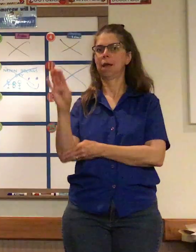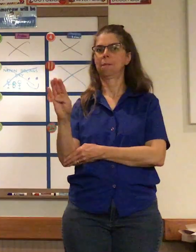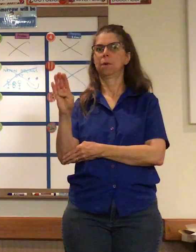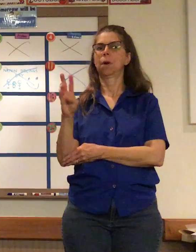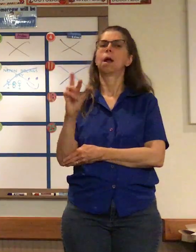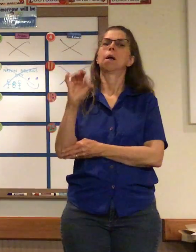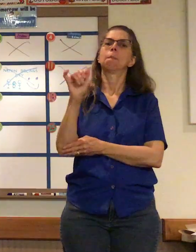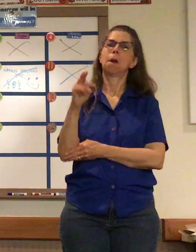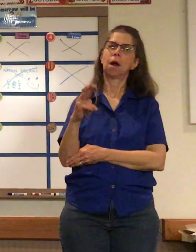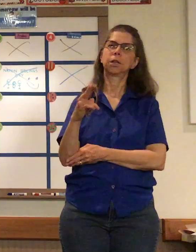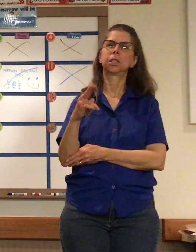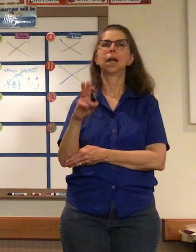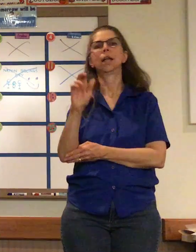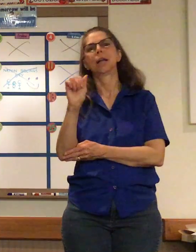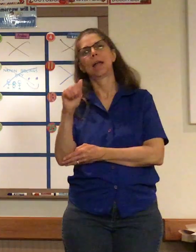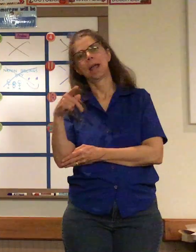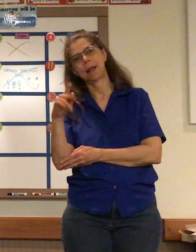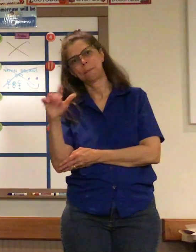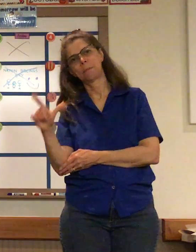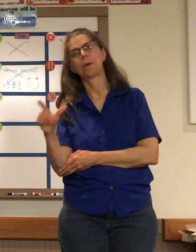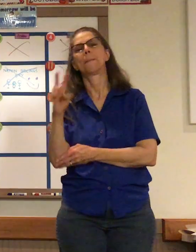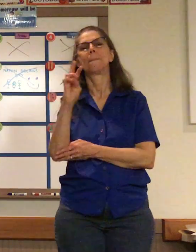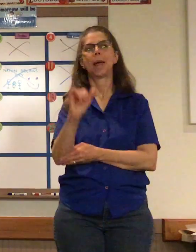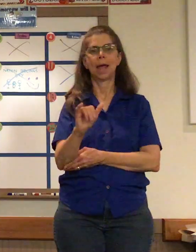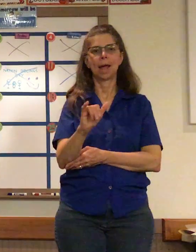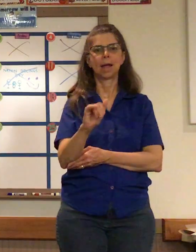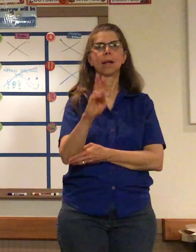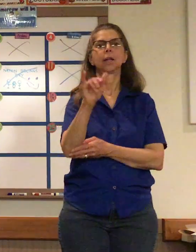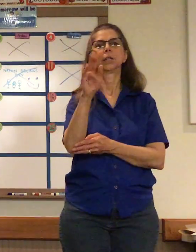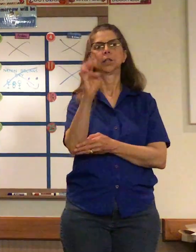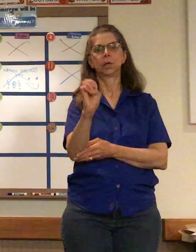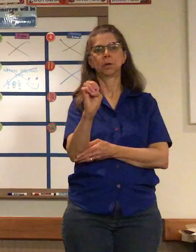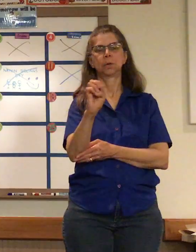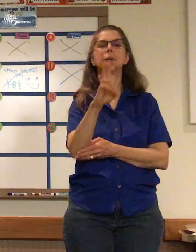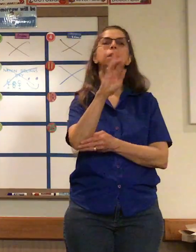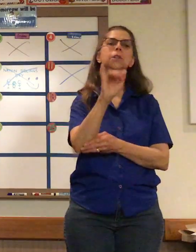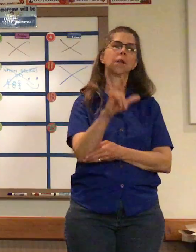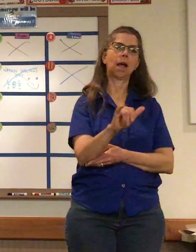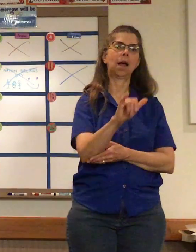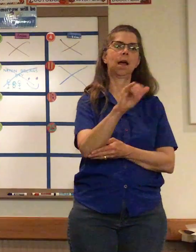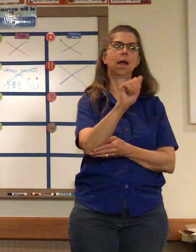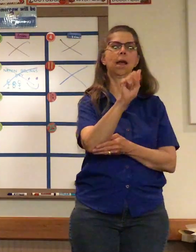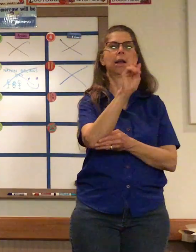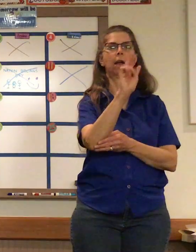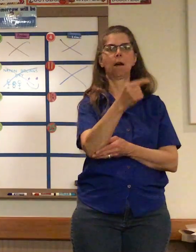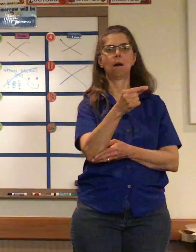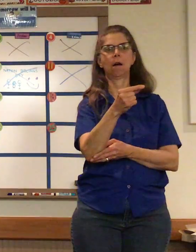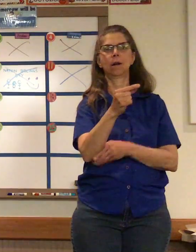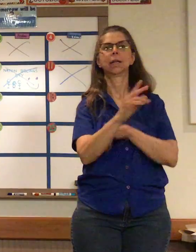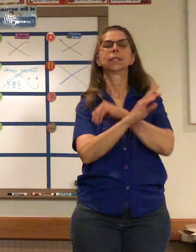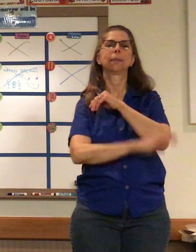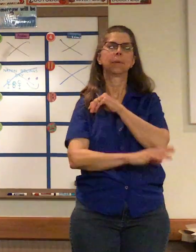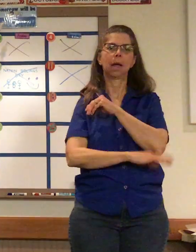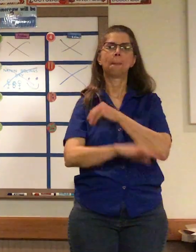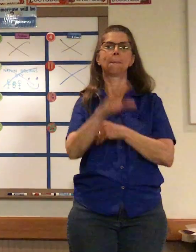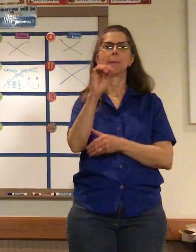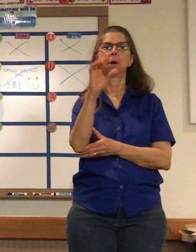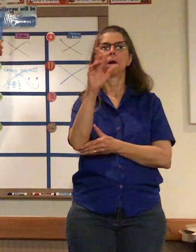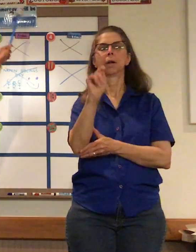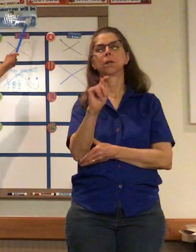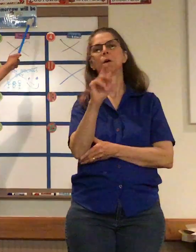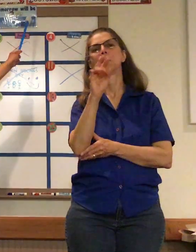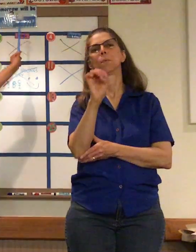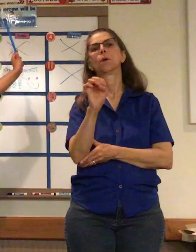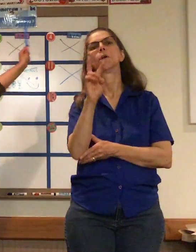January, February, March, and April, May, June, July, and August,